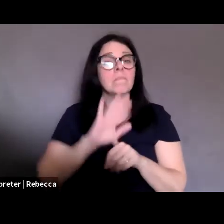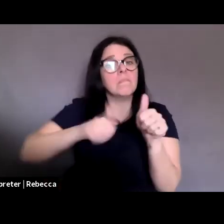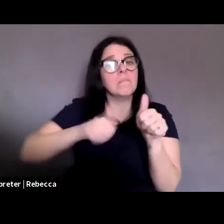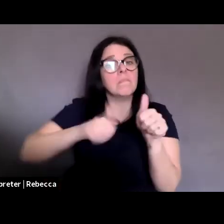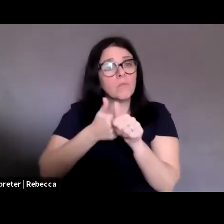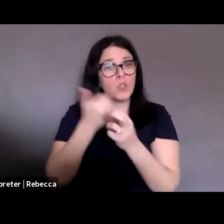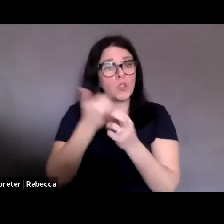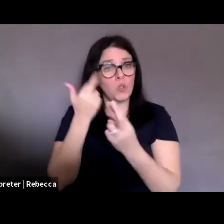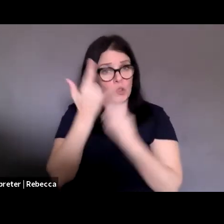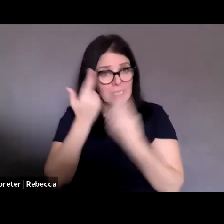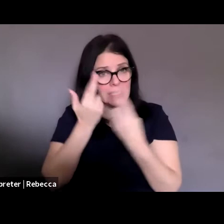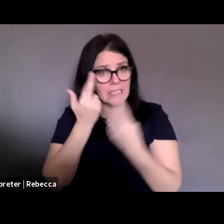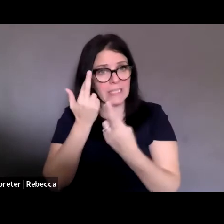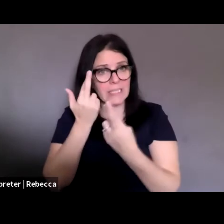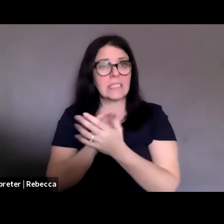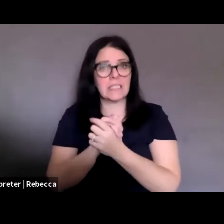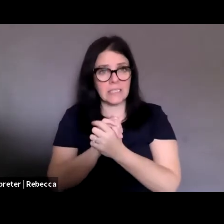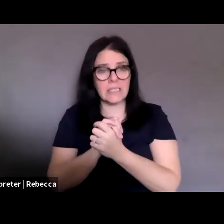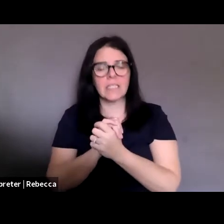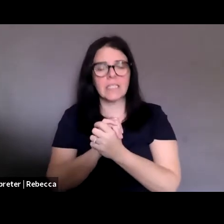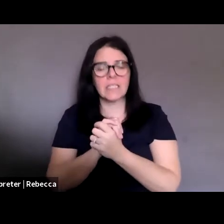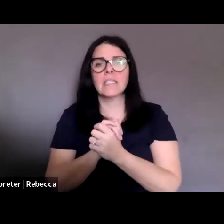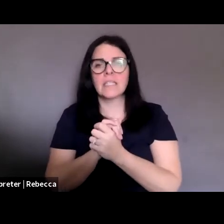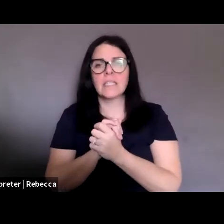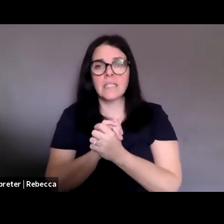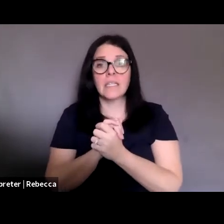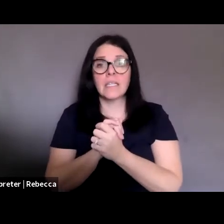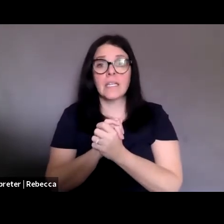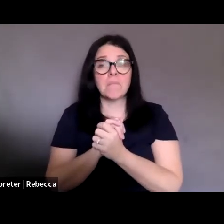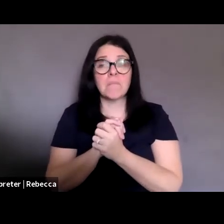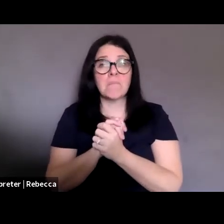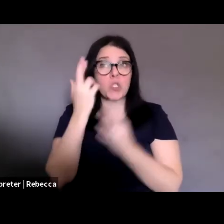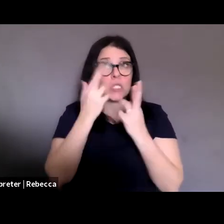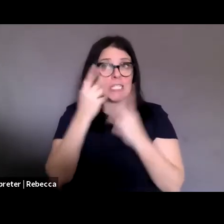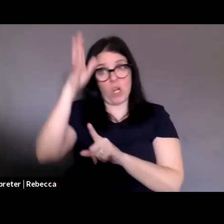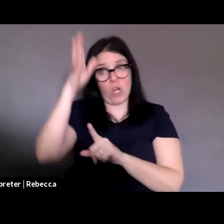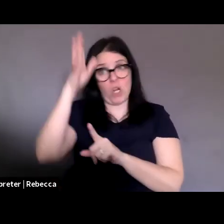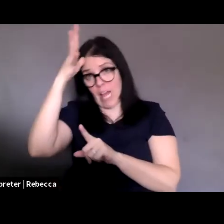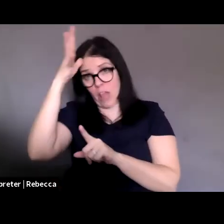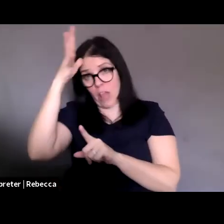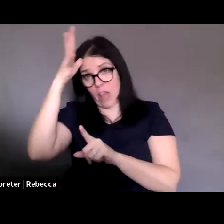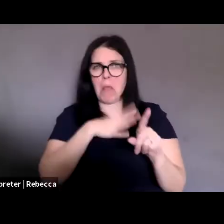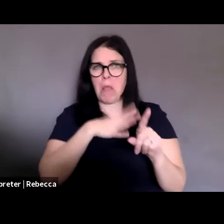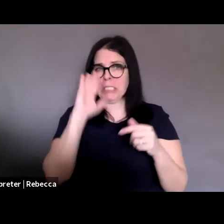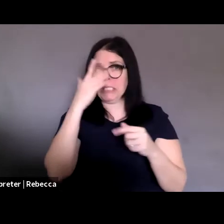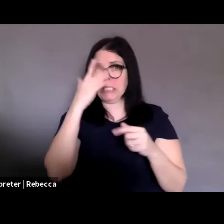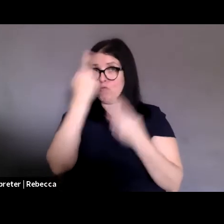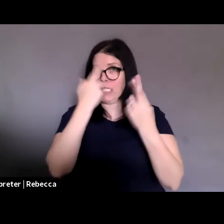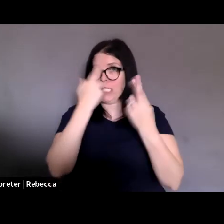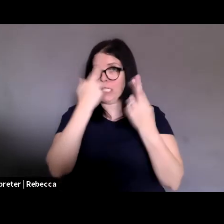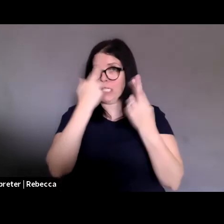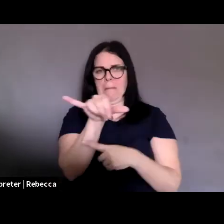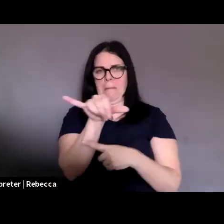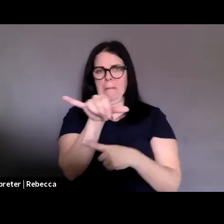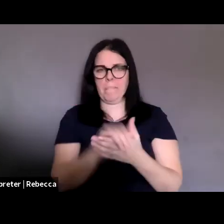cases, the reasoning was very similar for mothers and for fathers. It's when we look